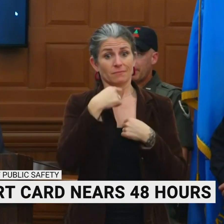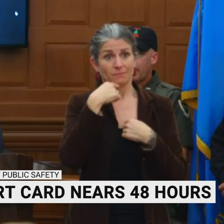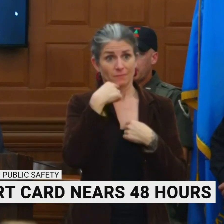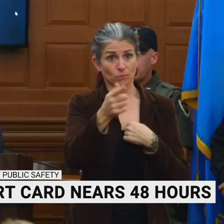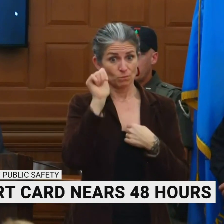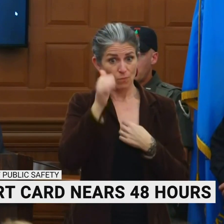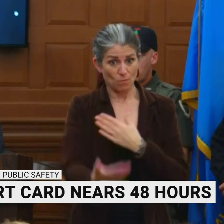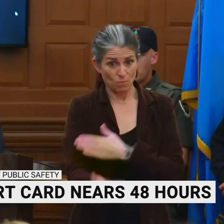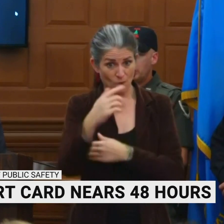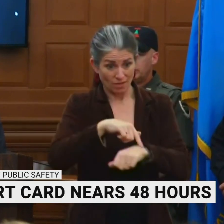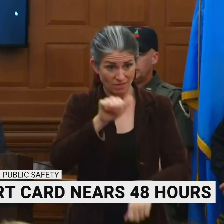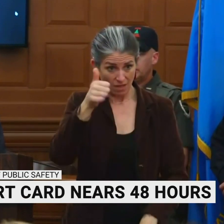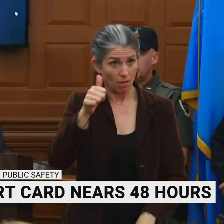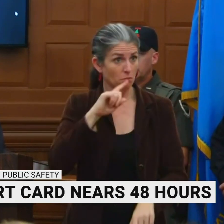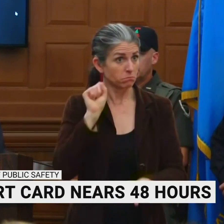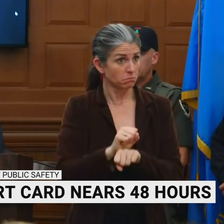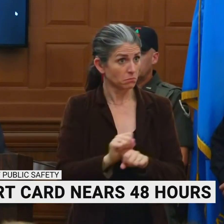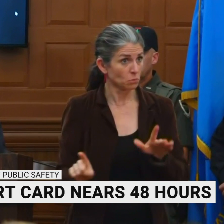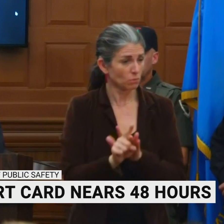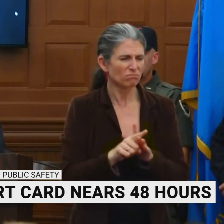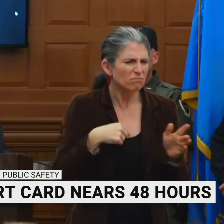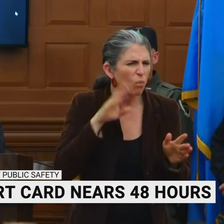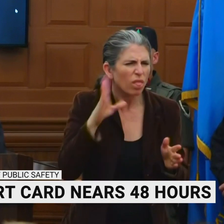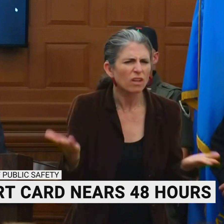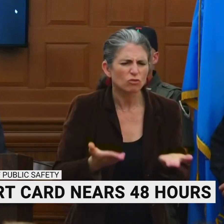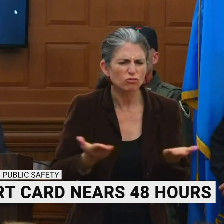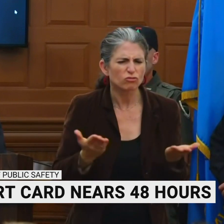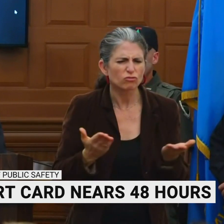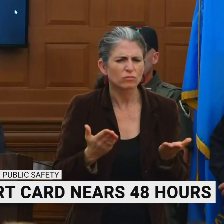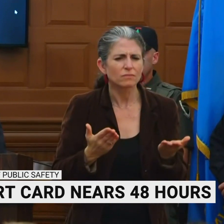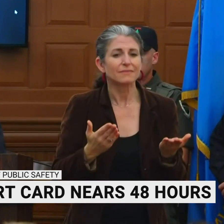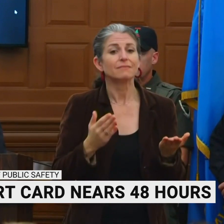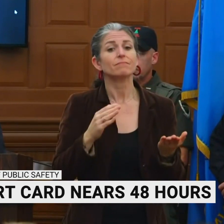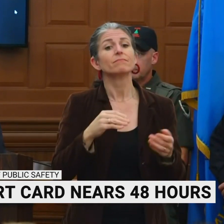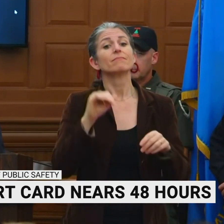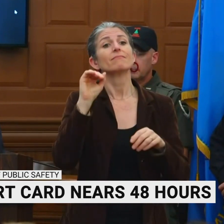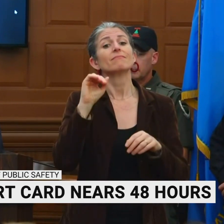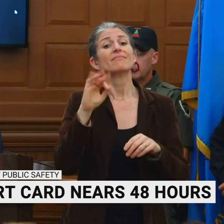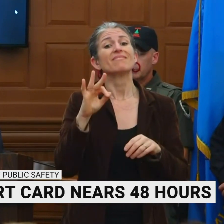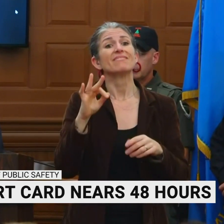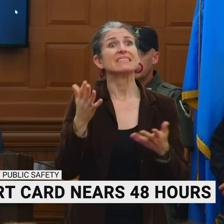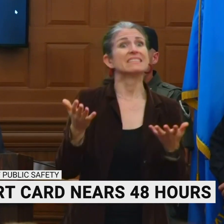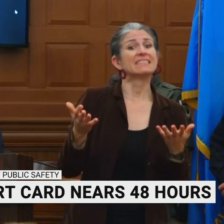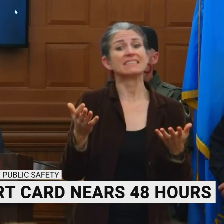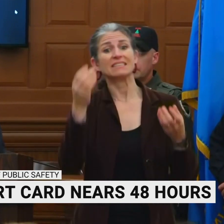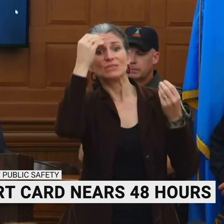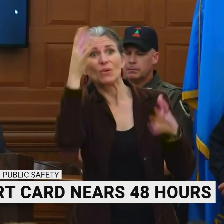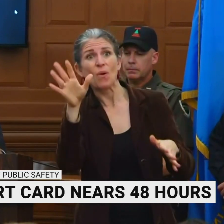meet you here at 10, and when we say we're going to notify you, we are going to notify you in the afternoon if we're going to get together and what time that is.